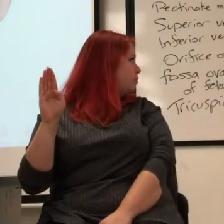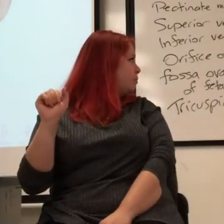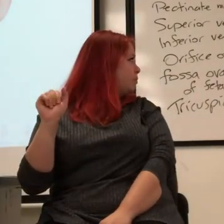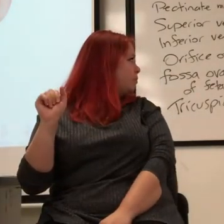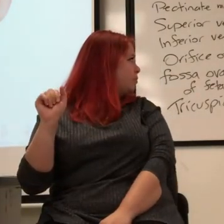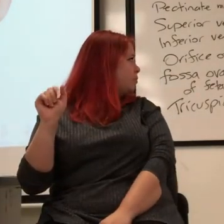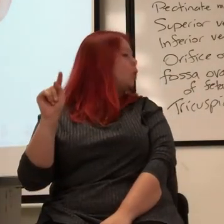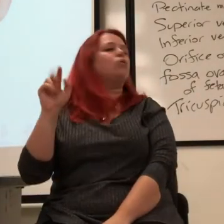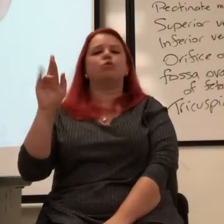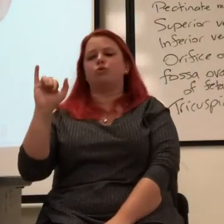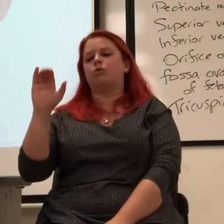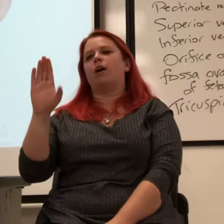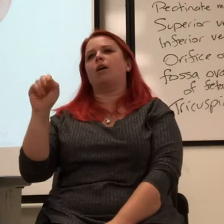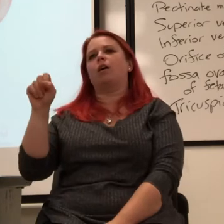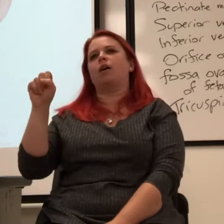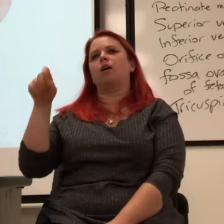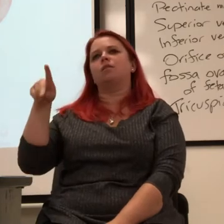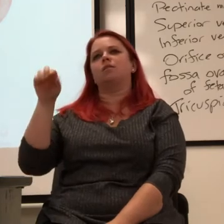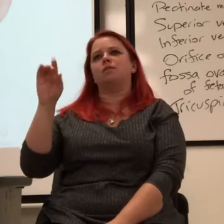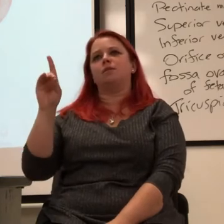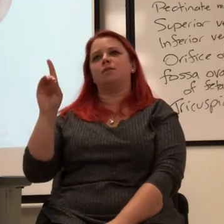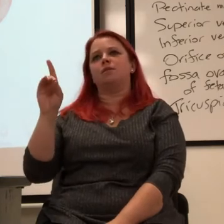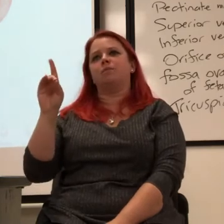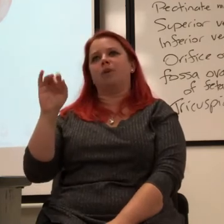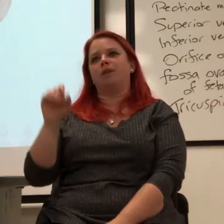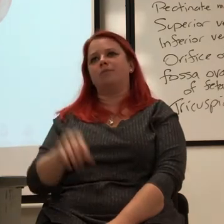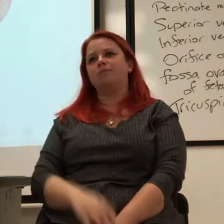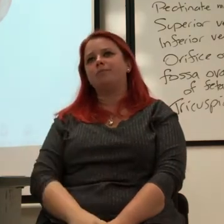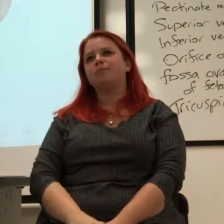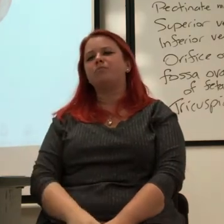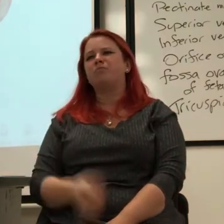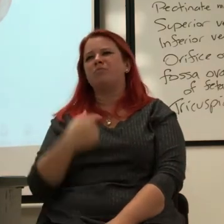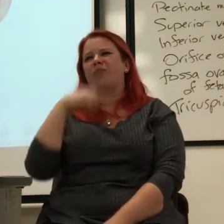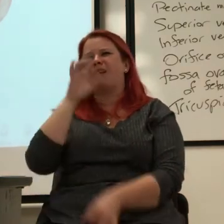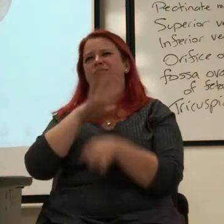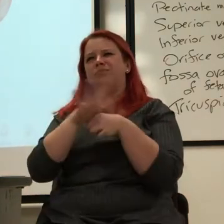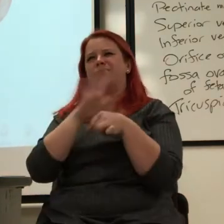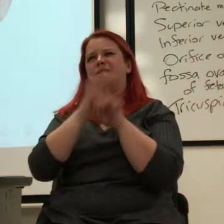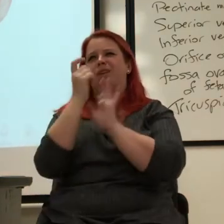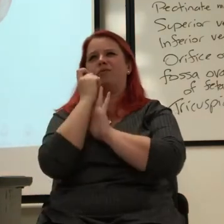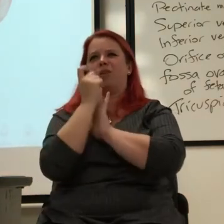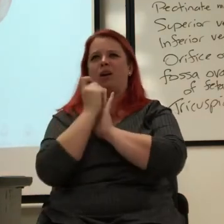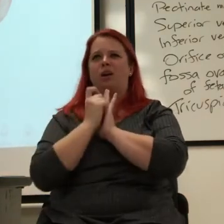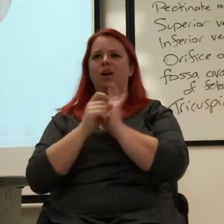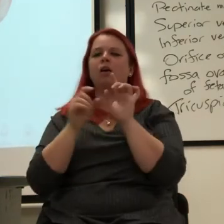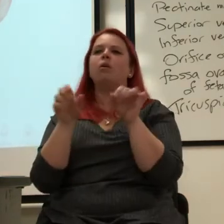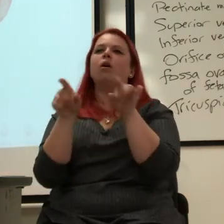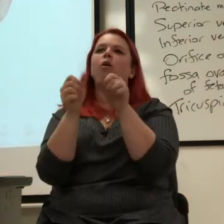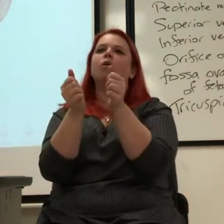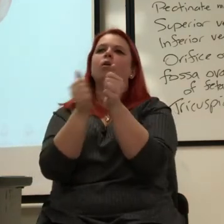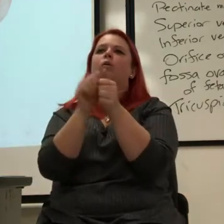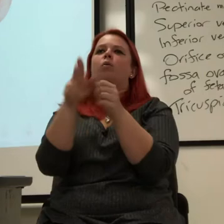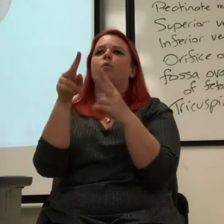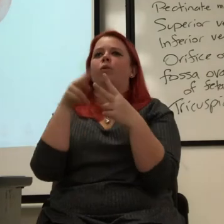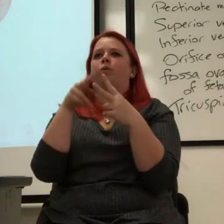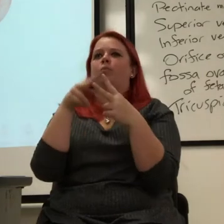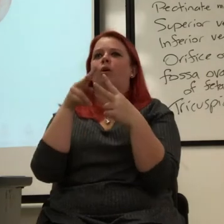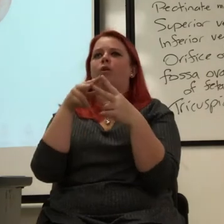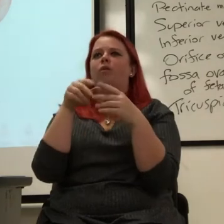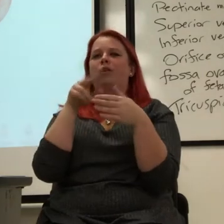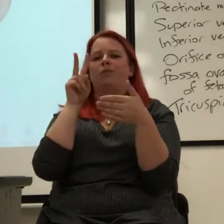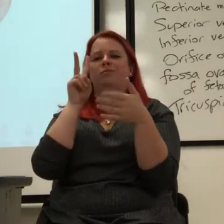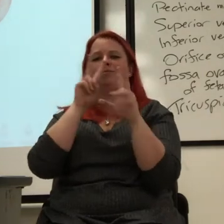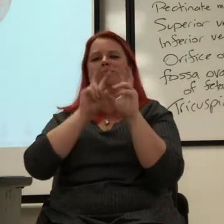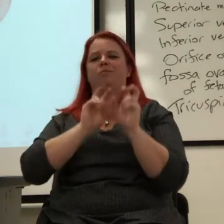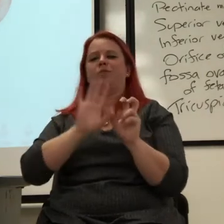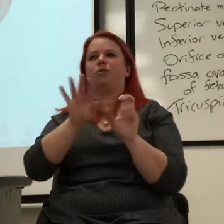Okay, let me pause here. I think that's enough stuff on the board. With your partner, you know, look at the model in front of you. Find all these